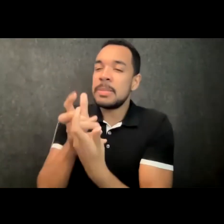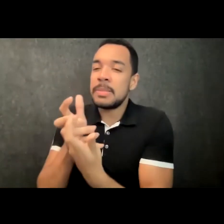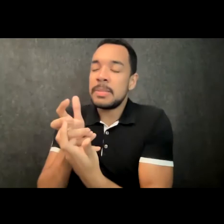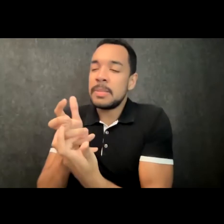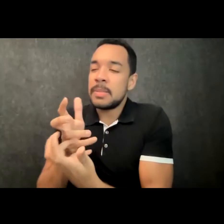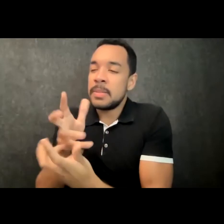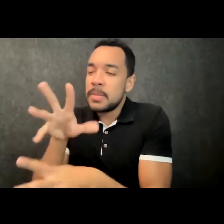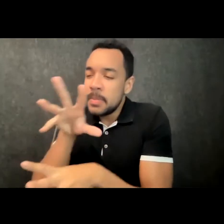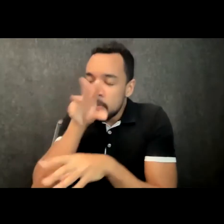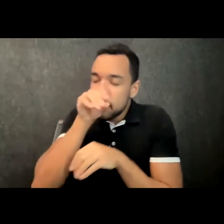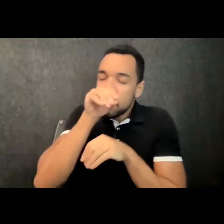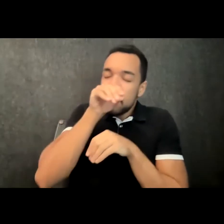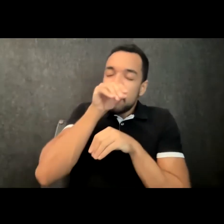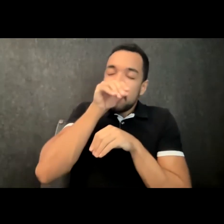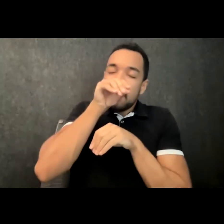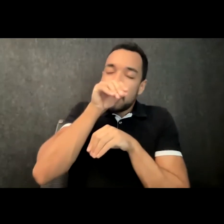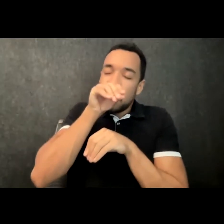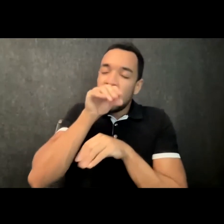breath.